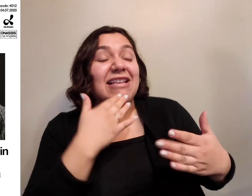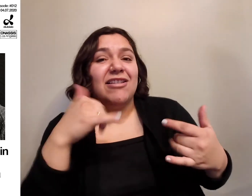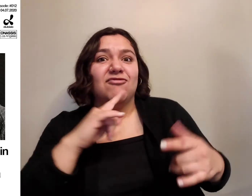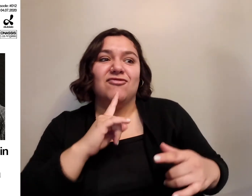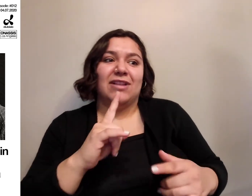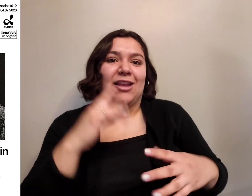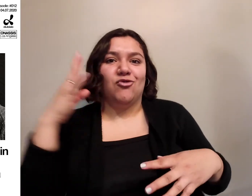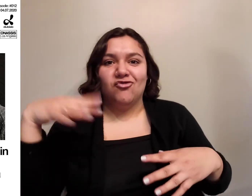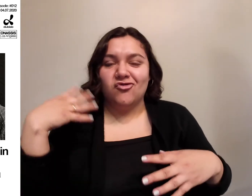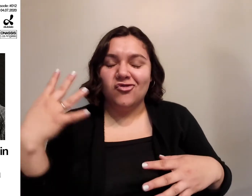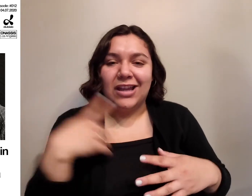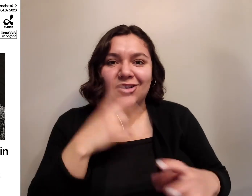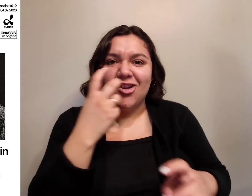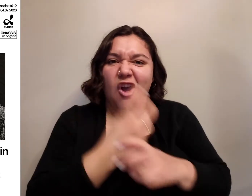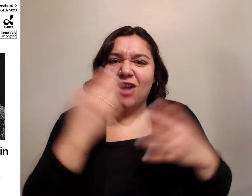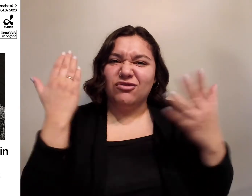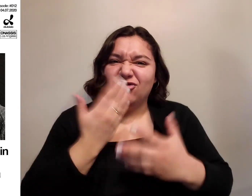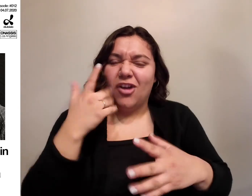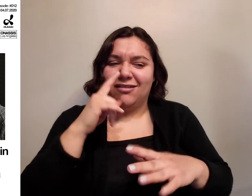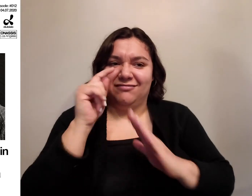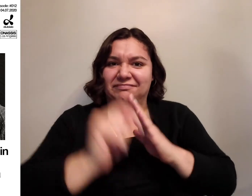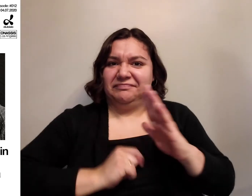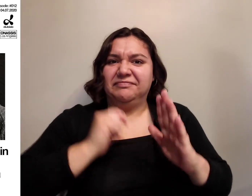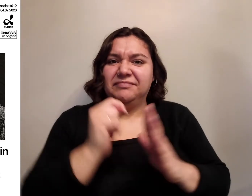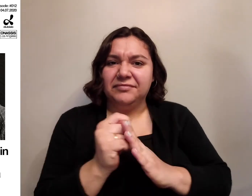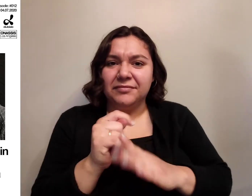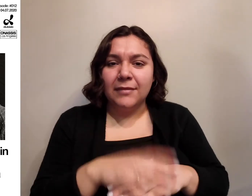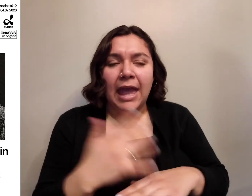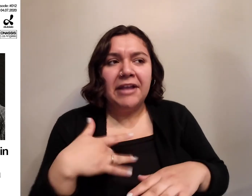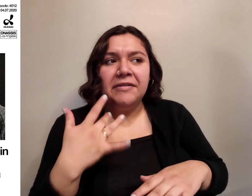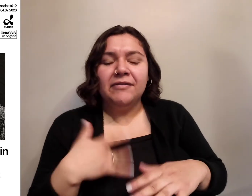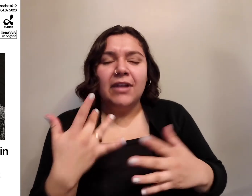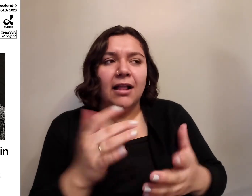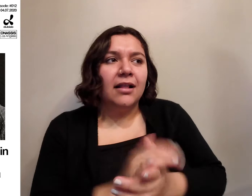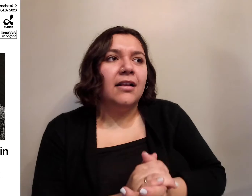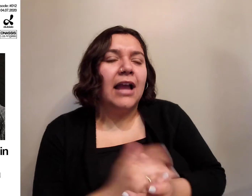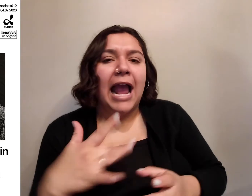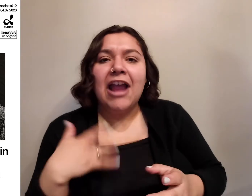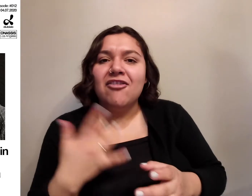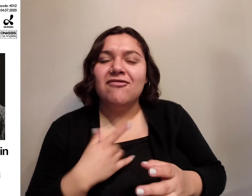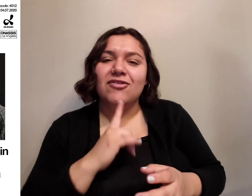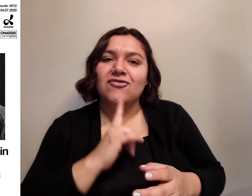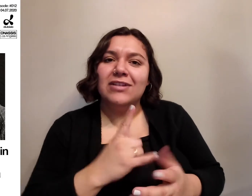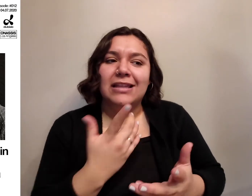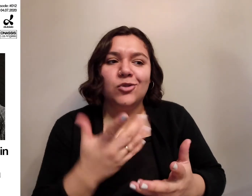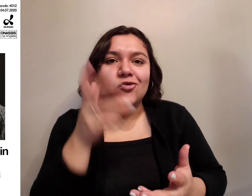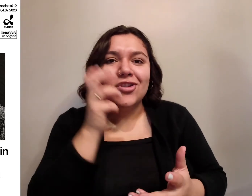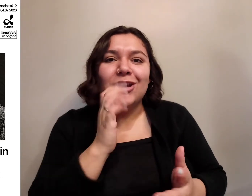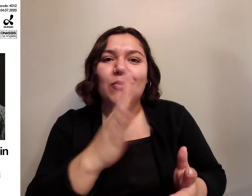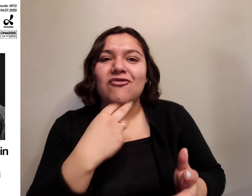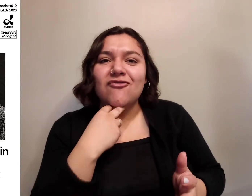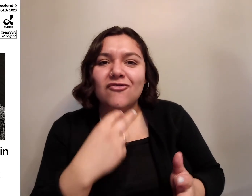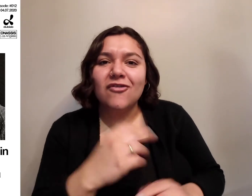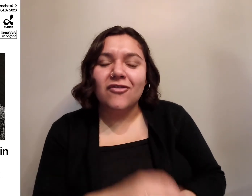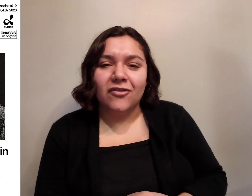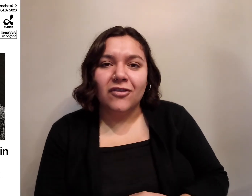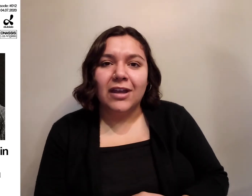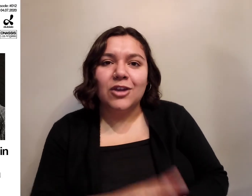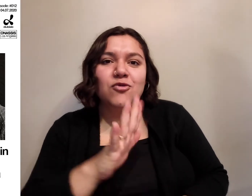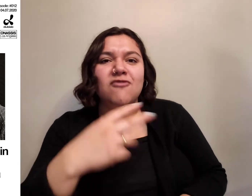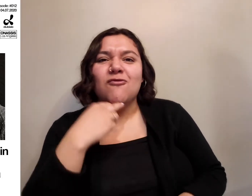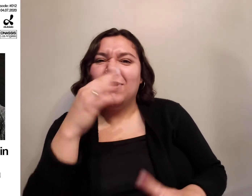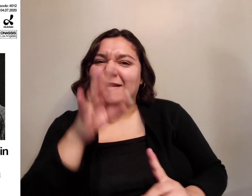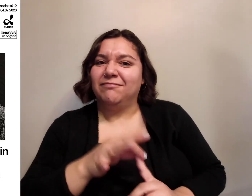delirious, difficult, dark times, I feel the urge really to hear your voice in